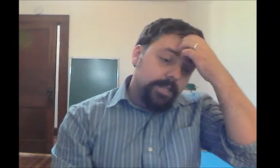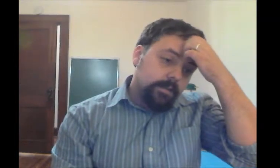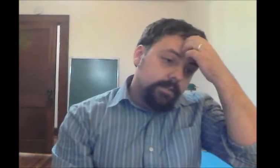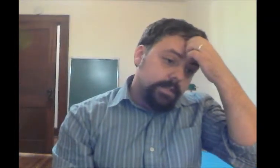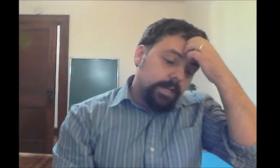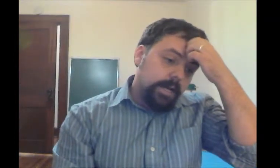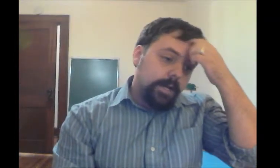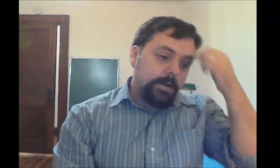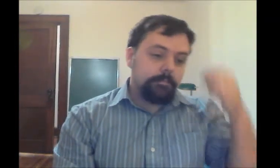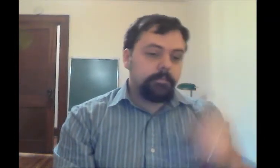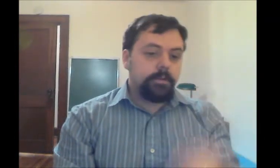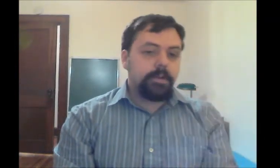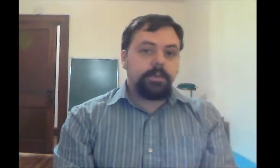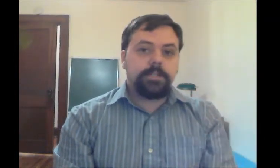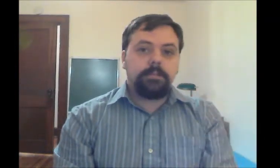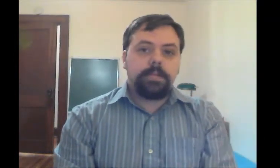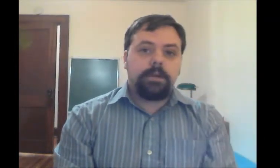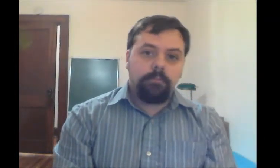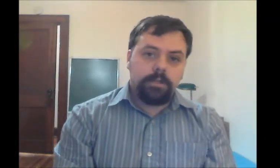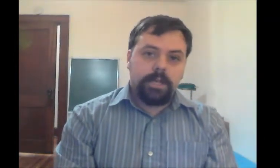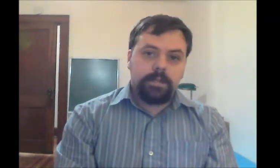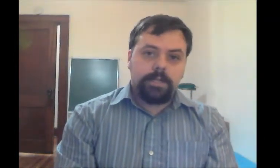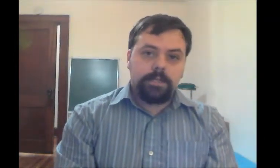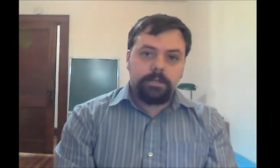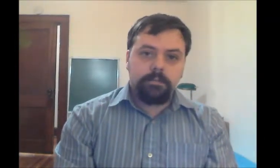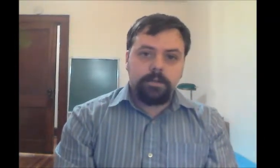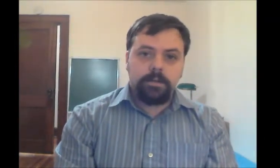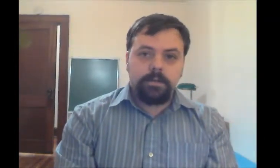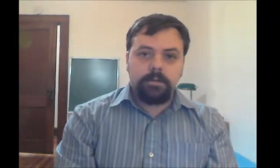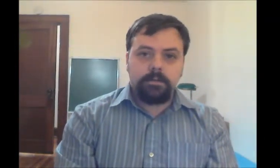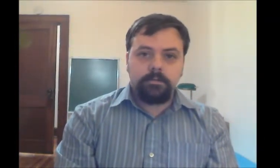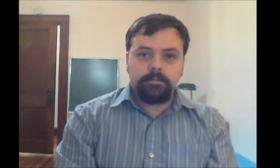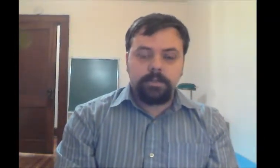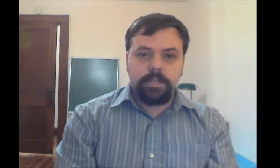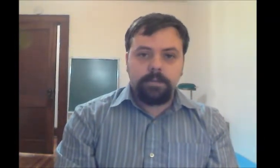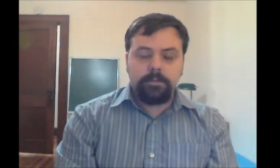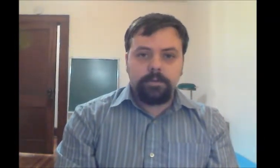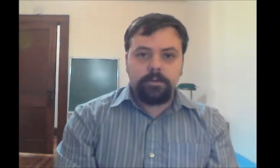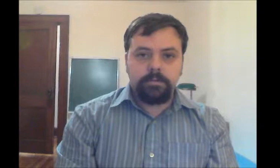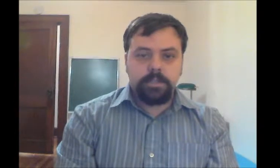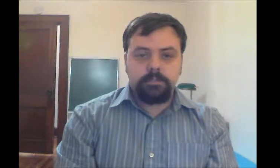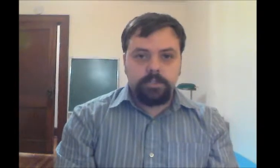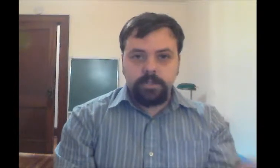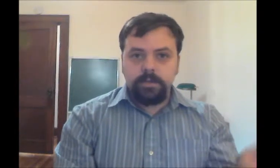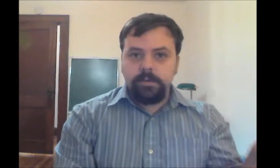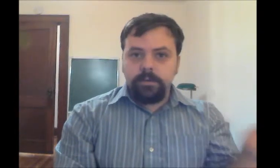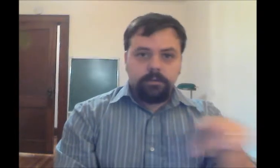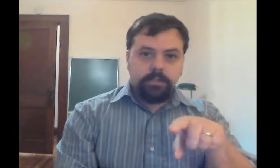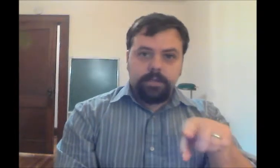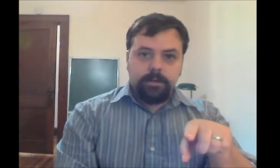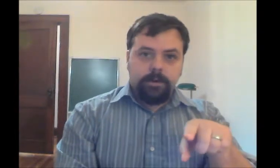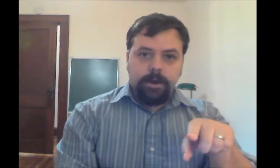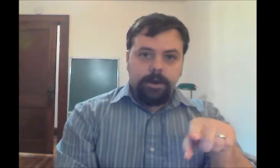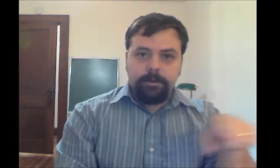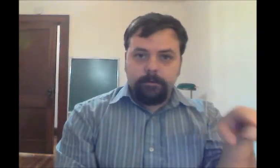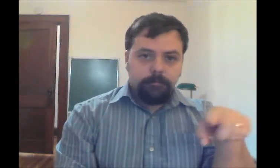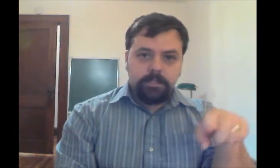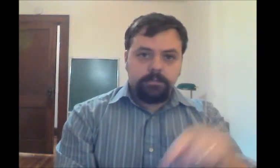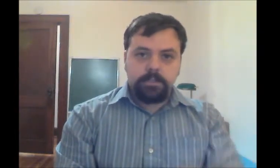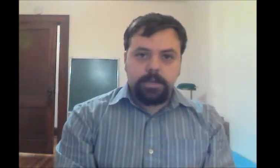ourselves, you know, maybe this can be done more delicately. For example, you know, instead of just using a sufficiently high